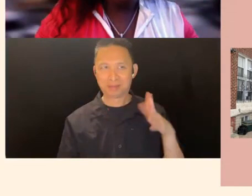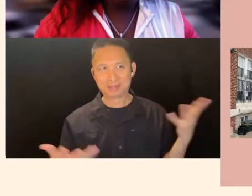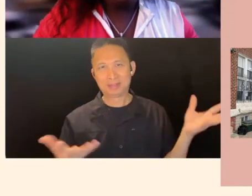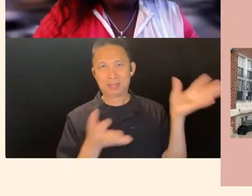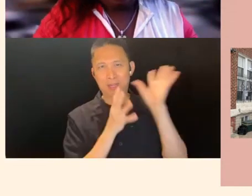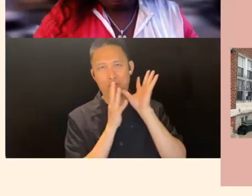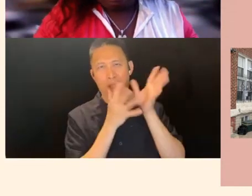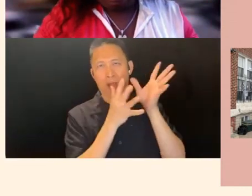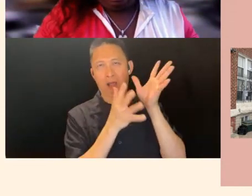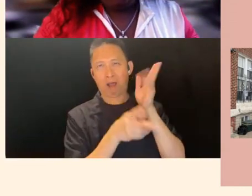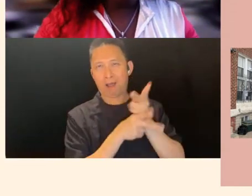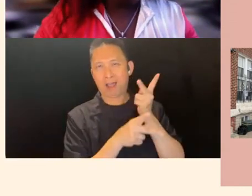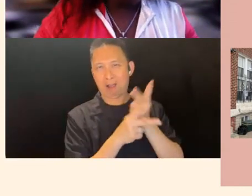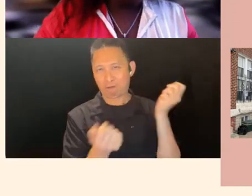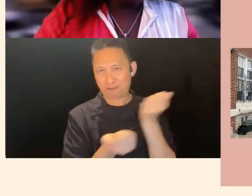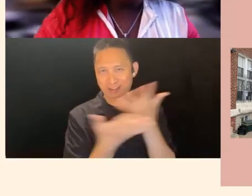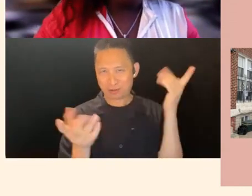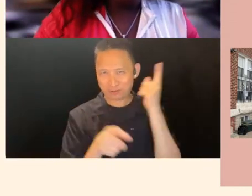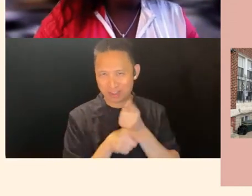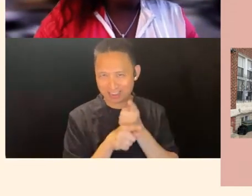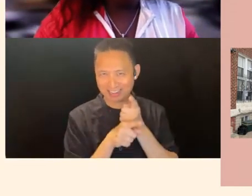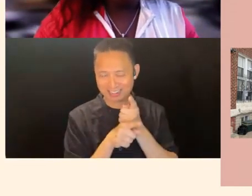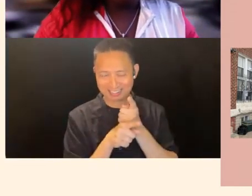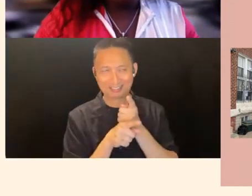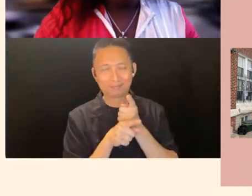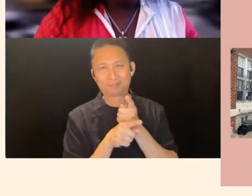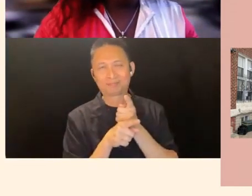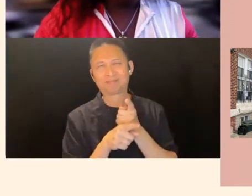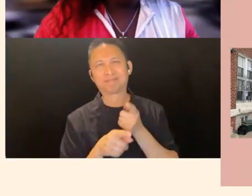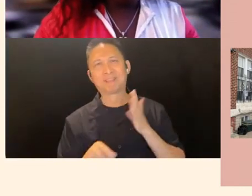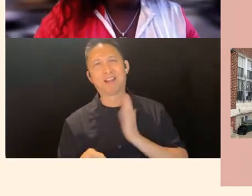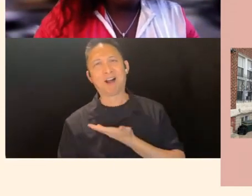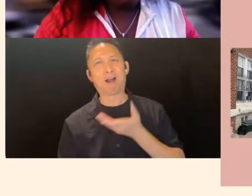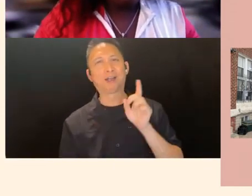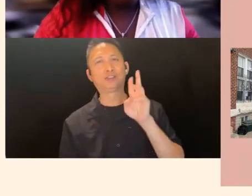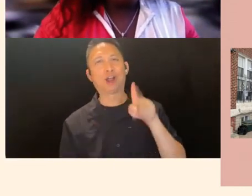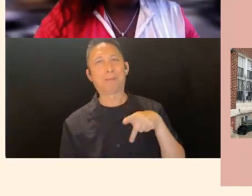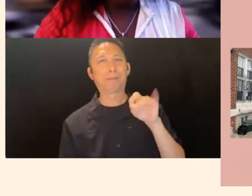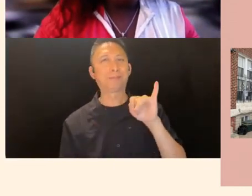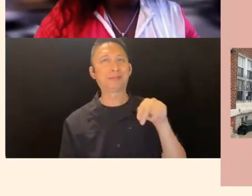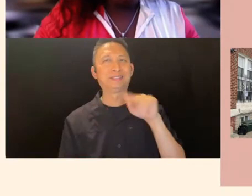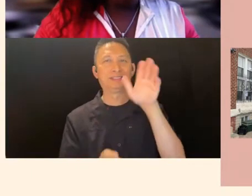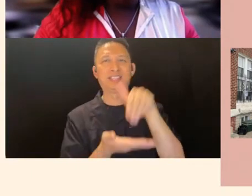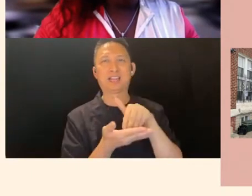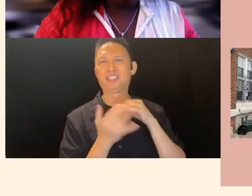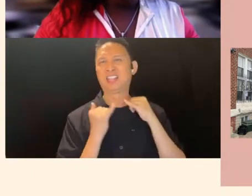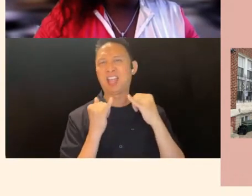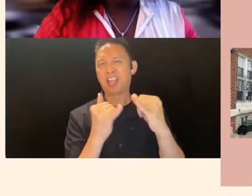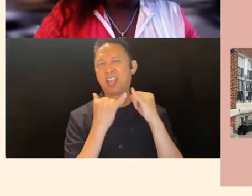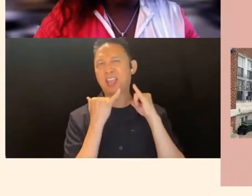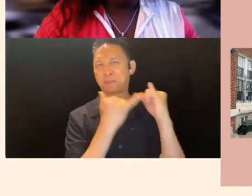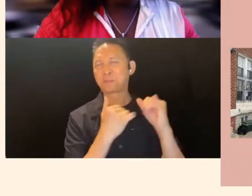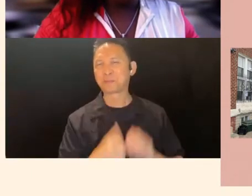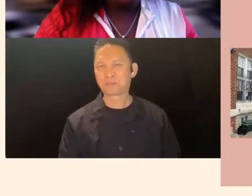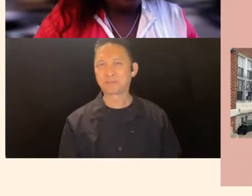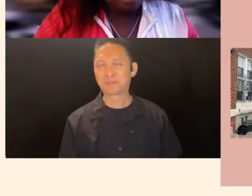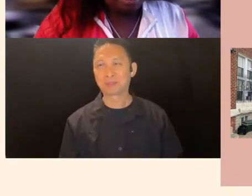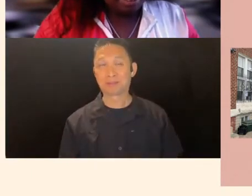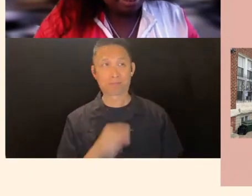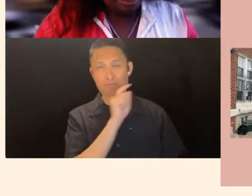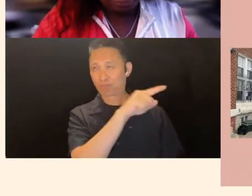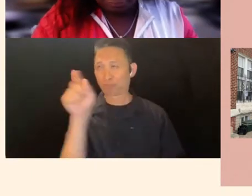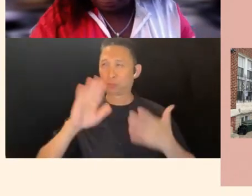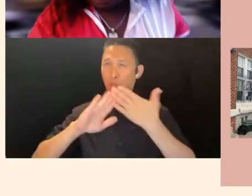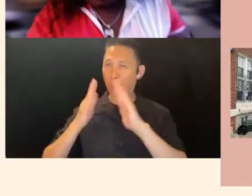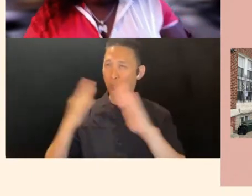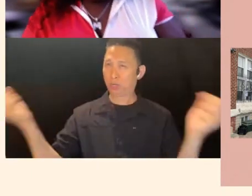everything. Well, that's our drop-in center. Our drop-in center is the hub where you come in for all